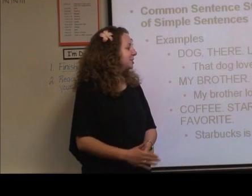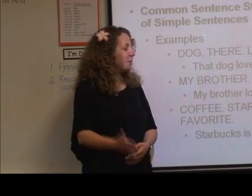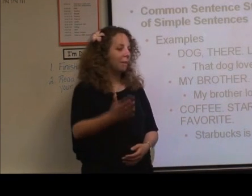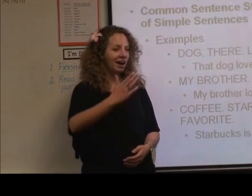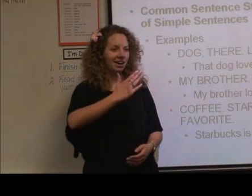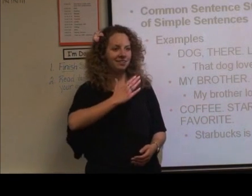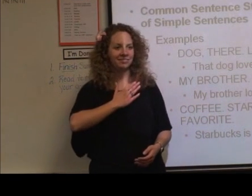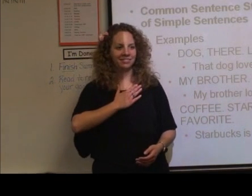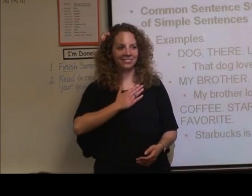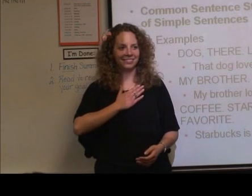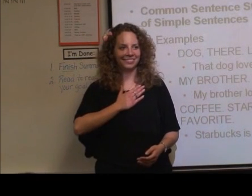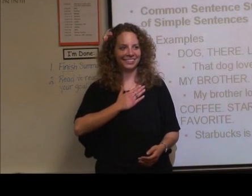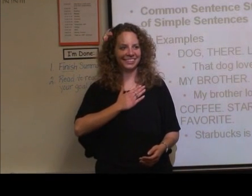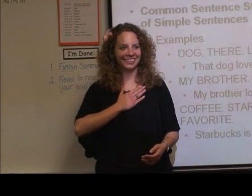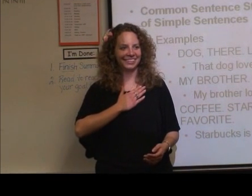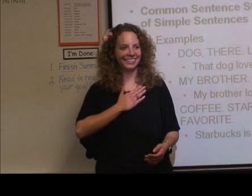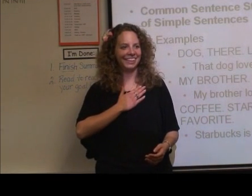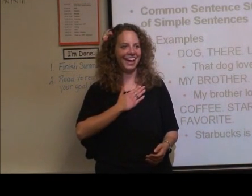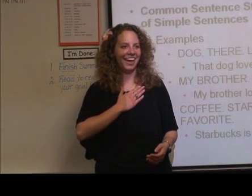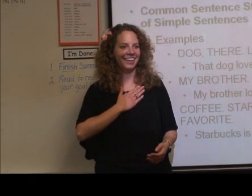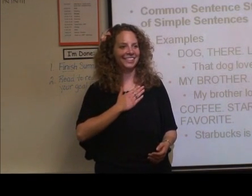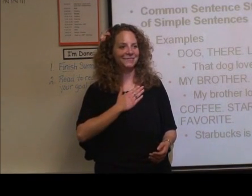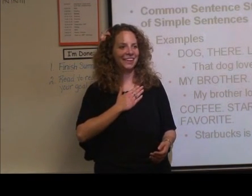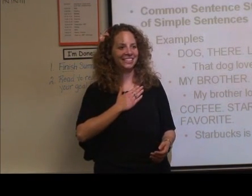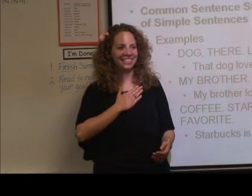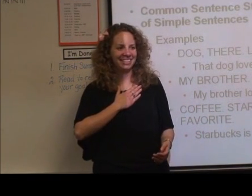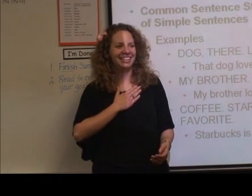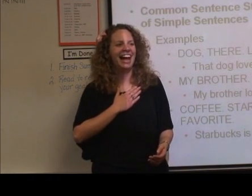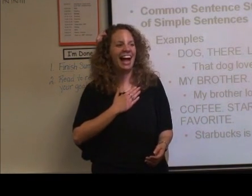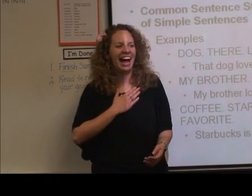so my. Yay, he did pay attention.